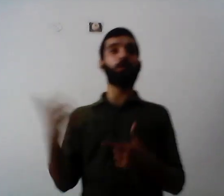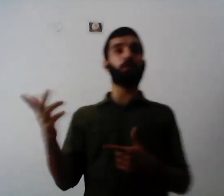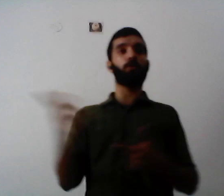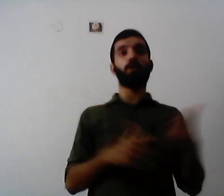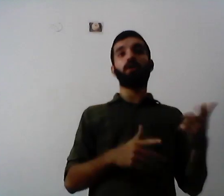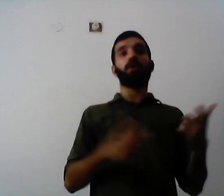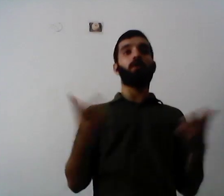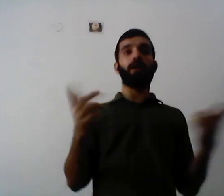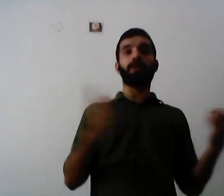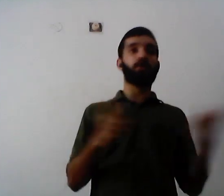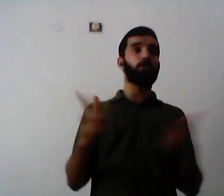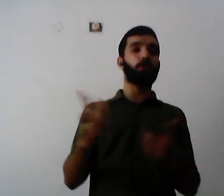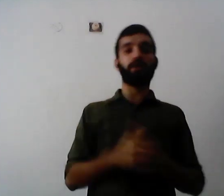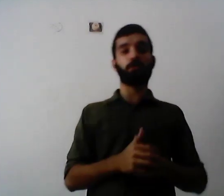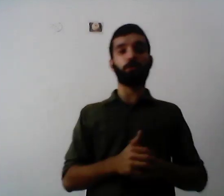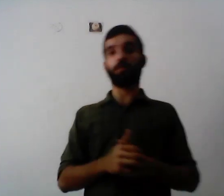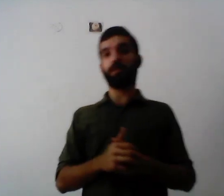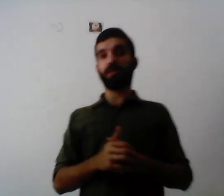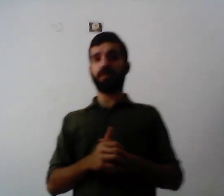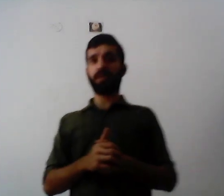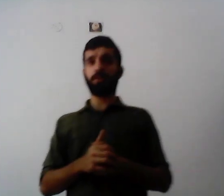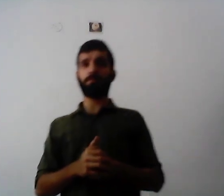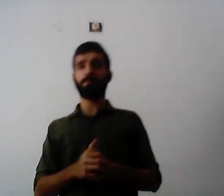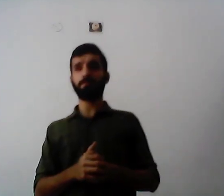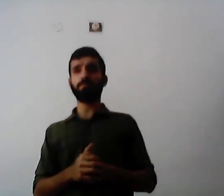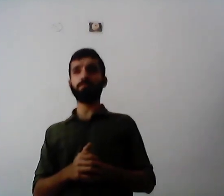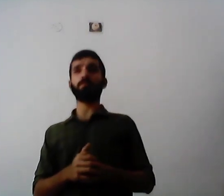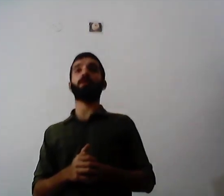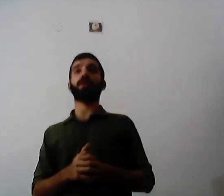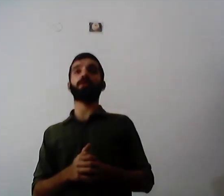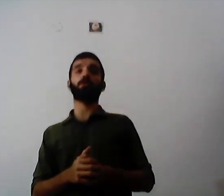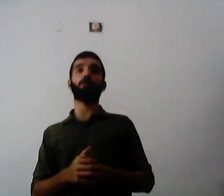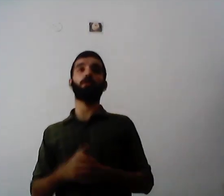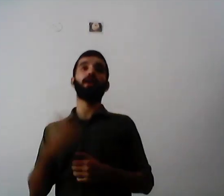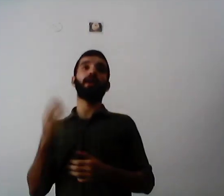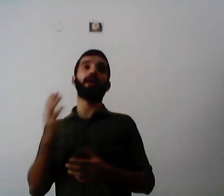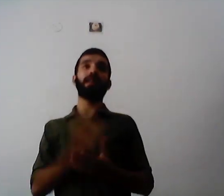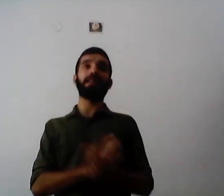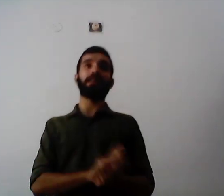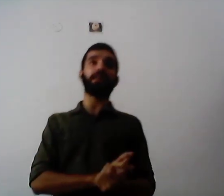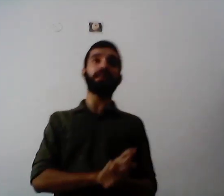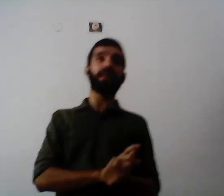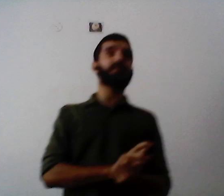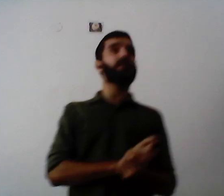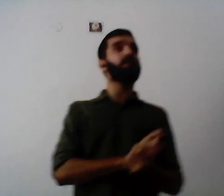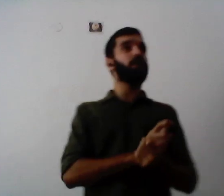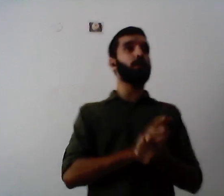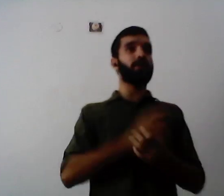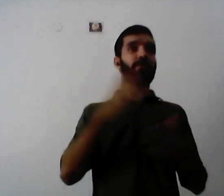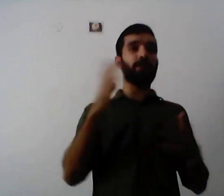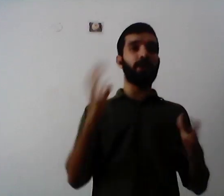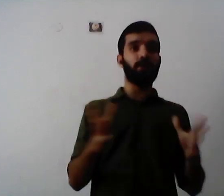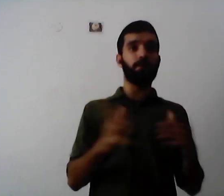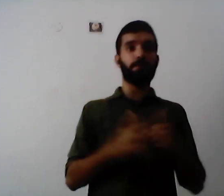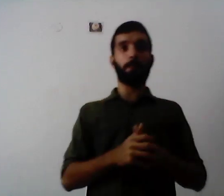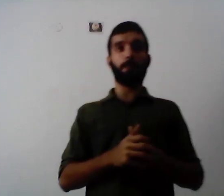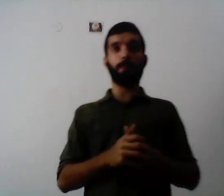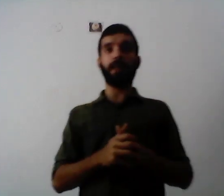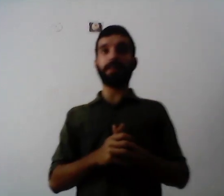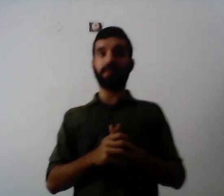know why is it so and so, isn't it? Okay, so in that sense it was a very